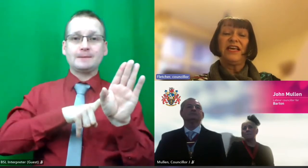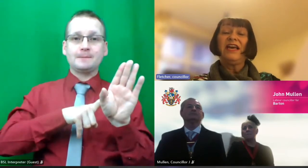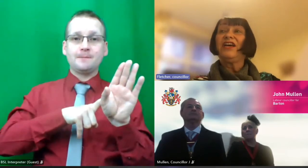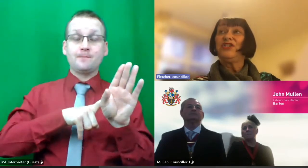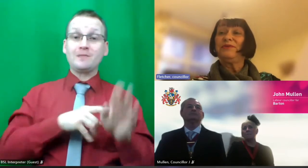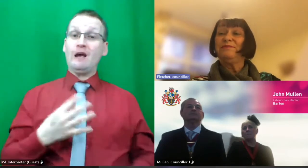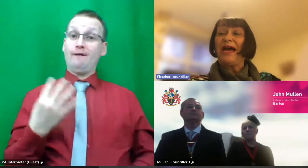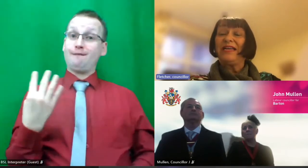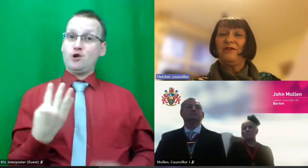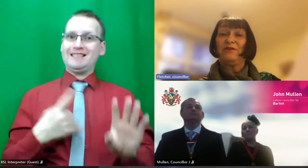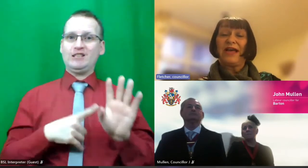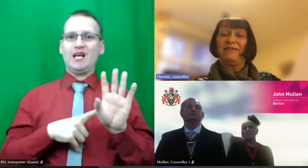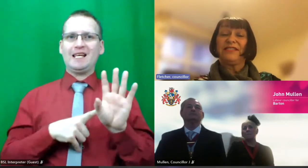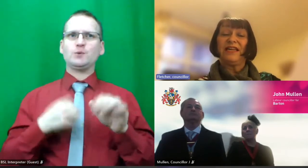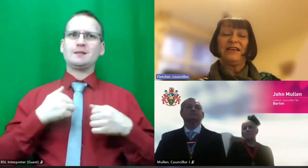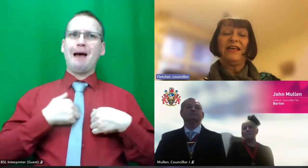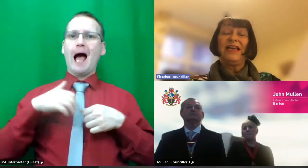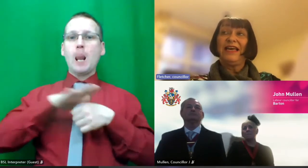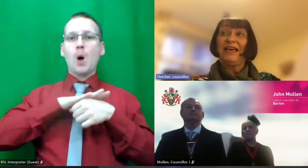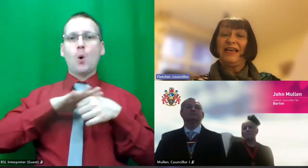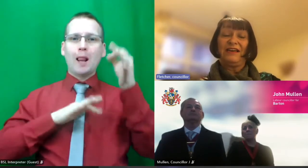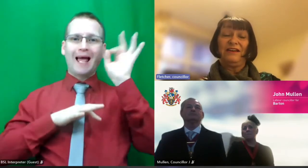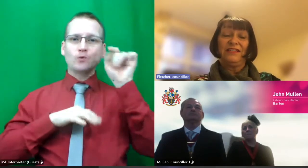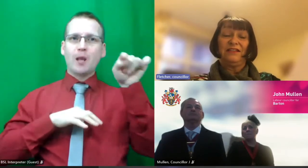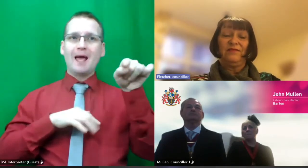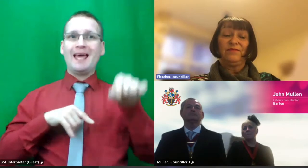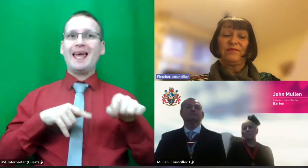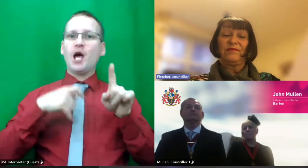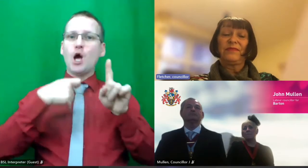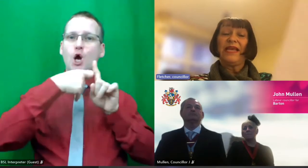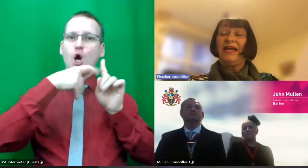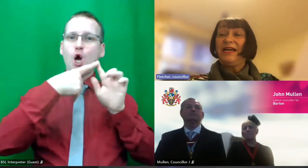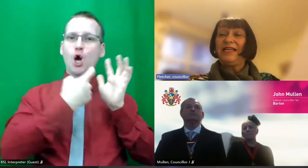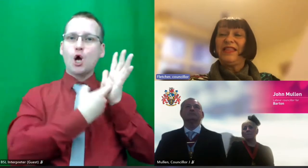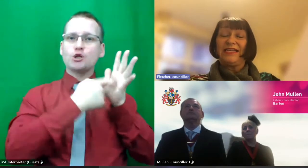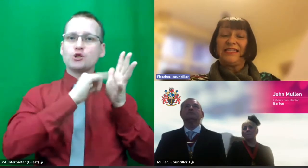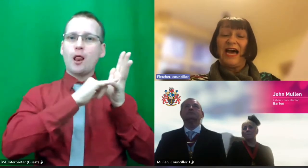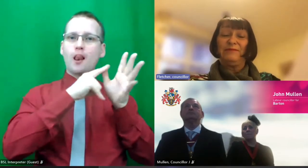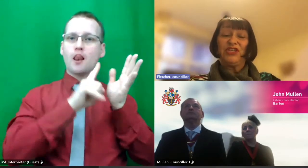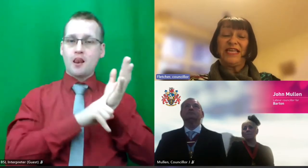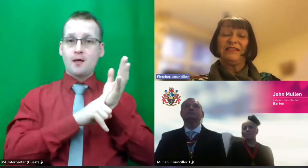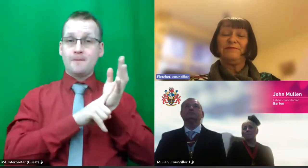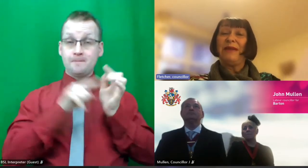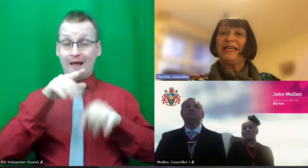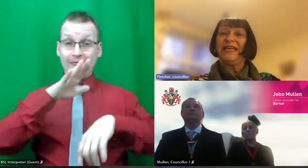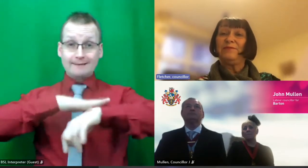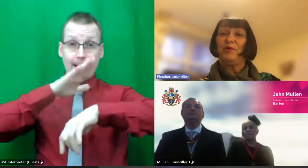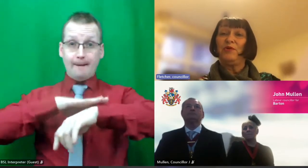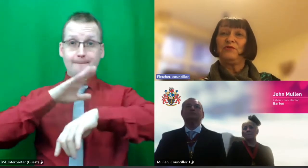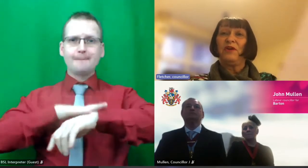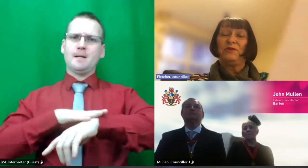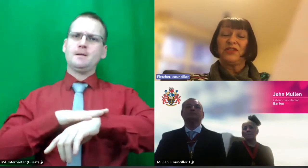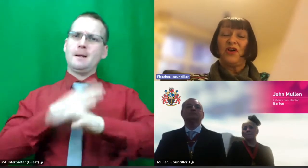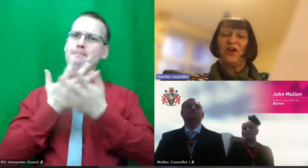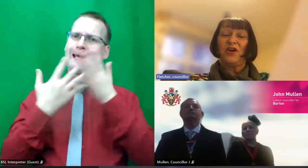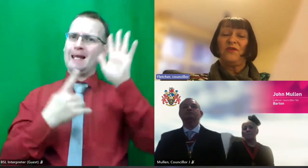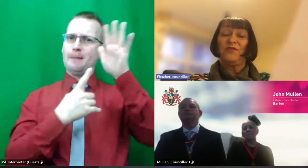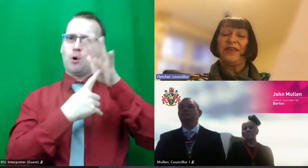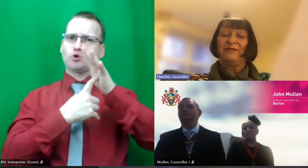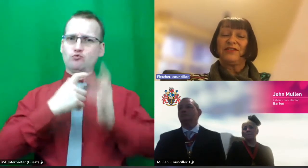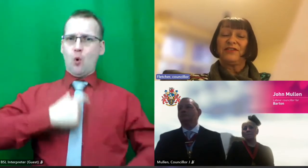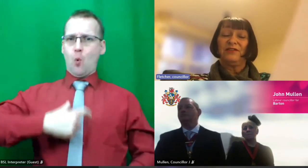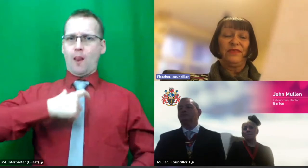years, she was my local councillor here in Kersal. In that time, she has held many important roles